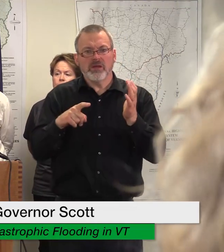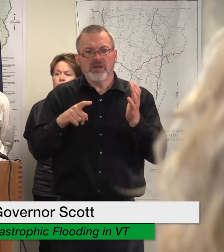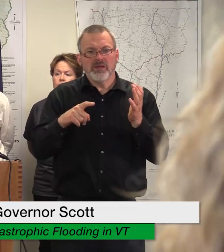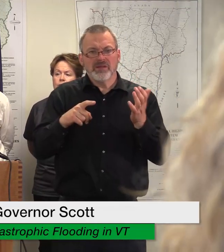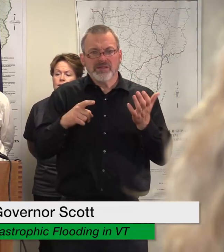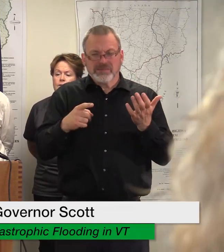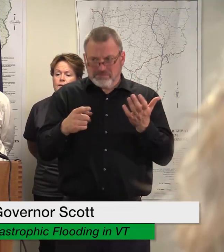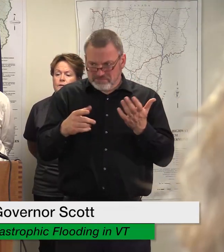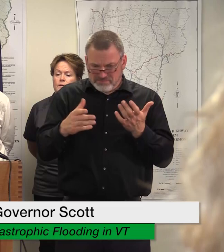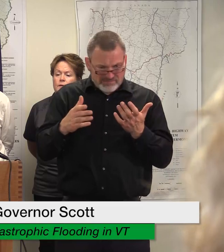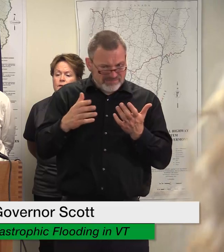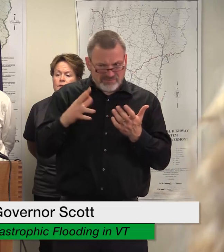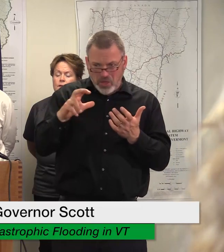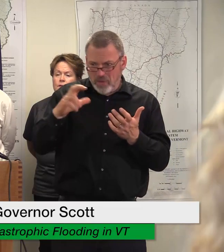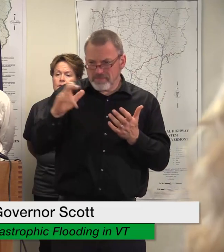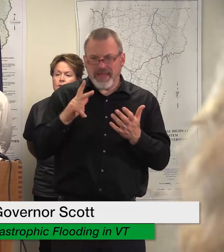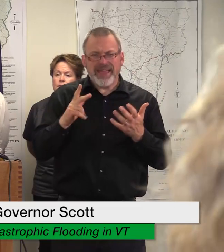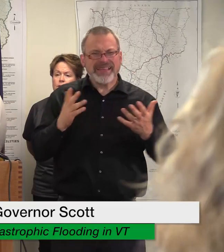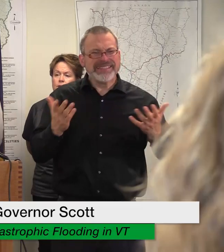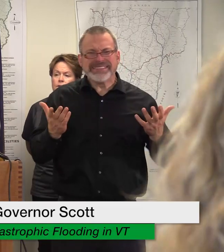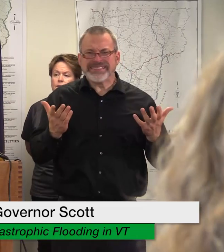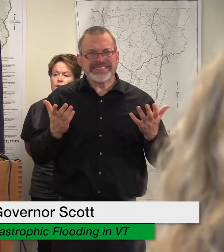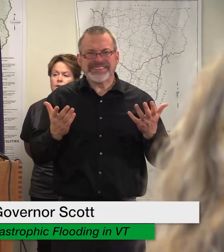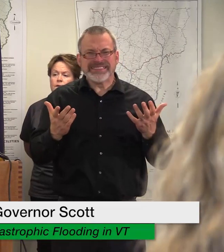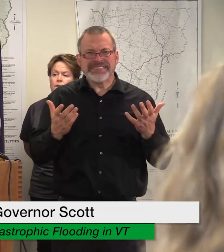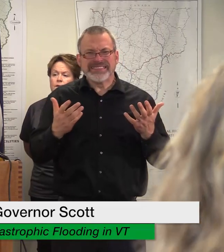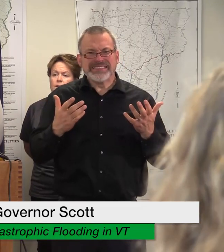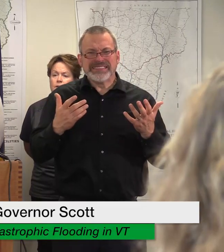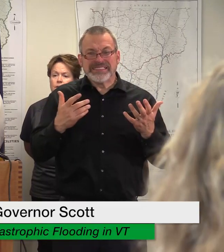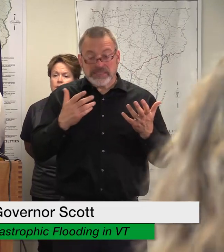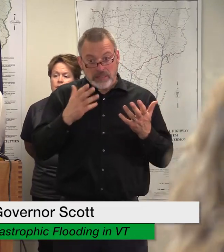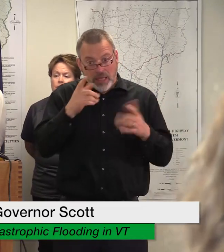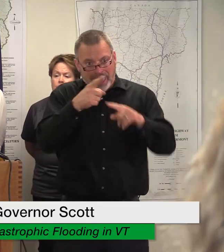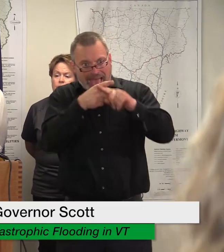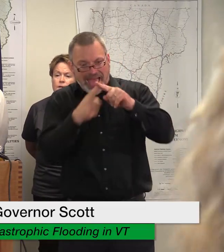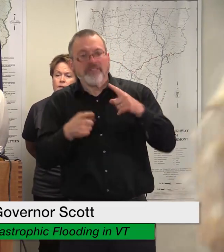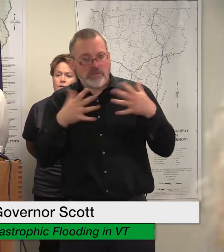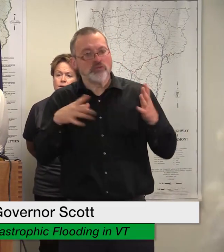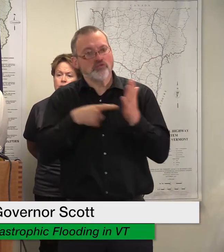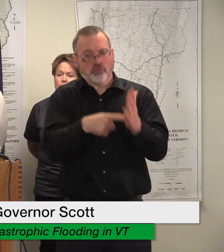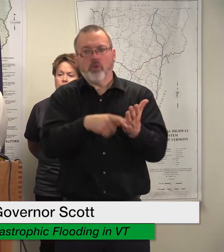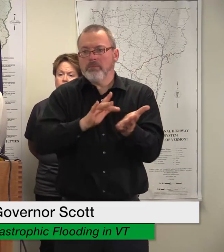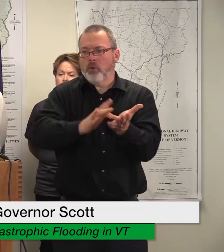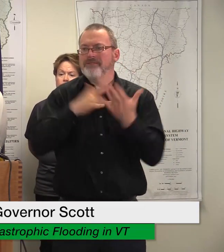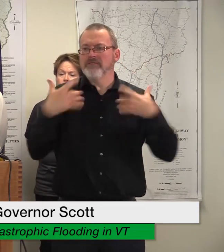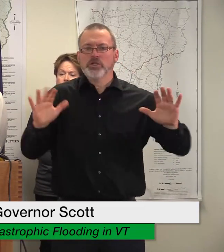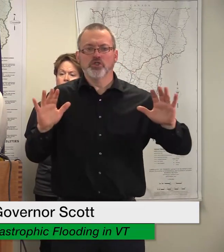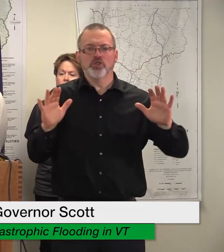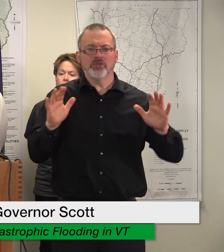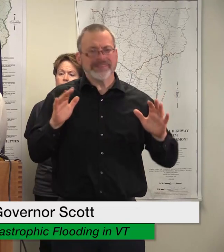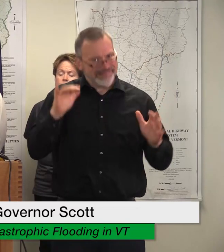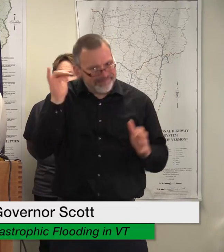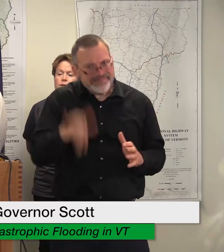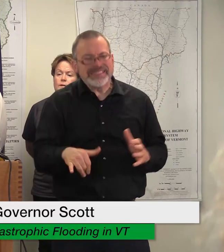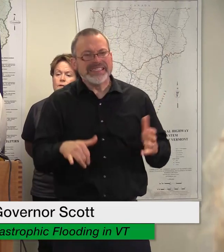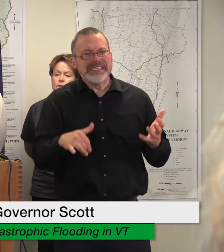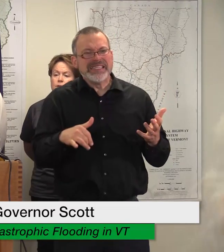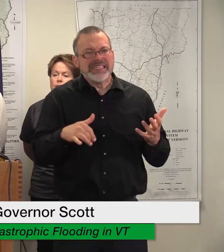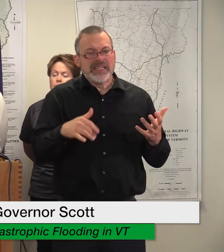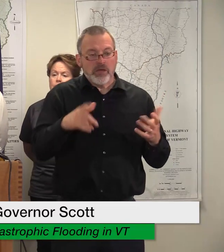come back, close to half have tested positive for types of bacteria that can cause stomach upset